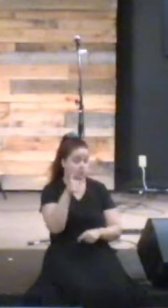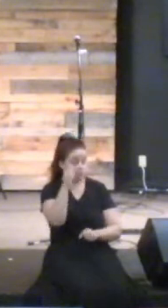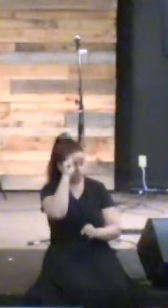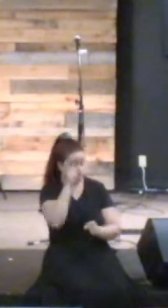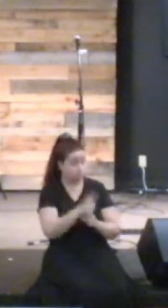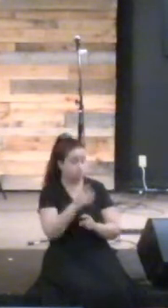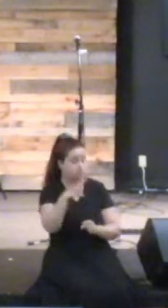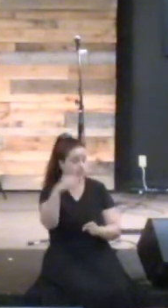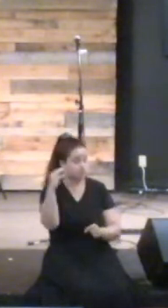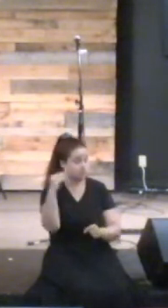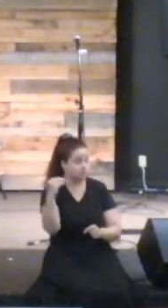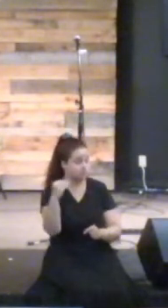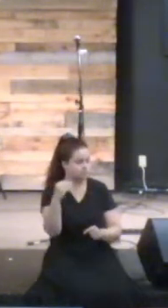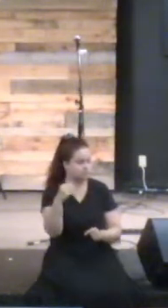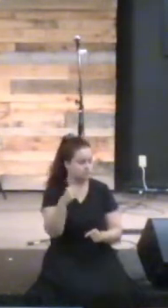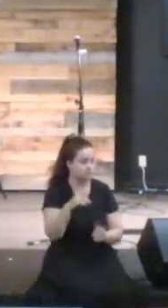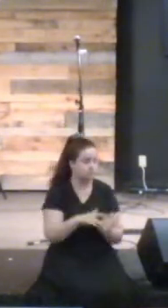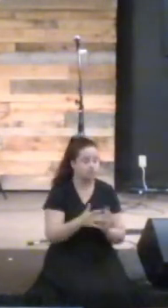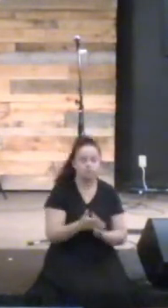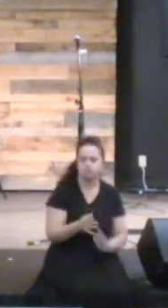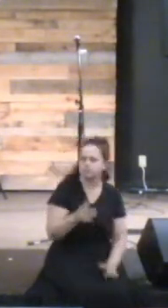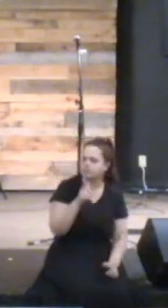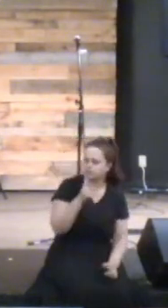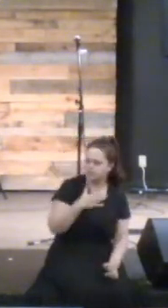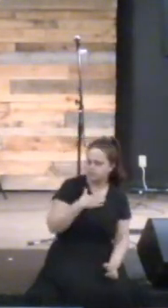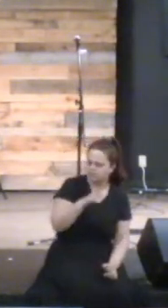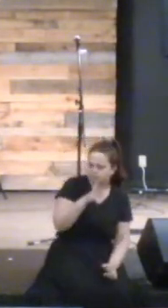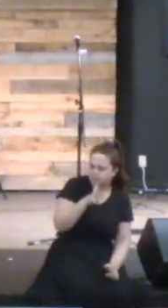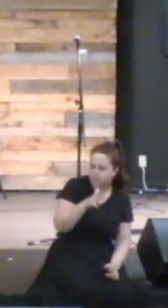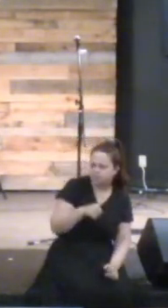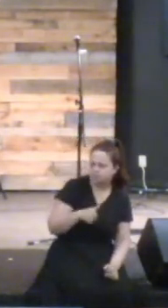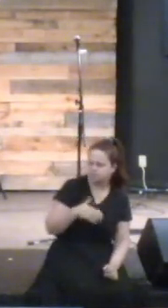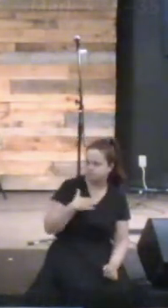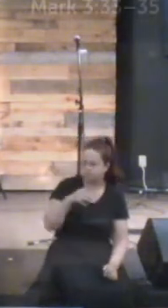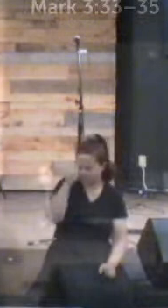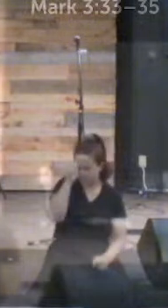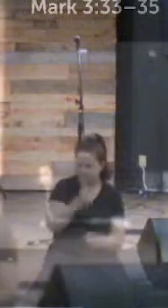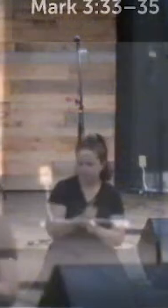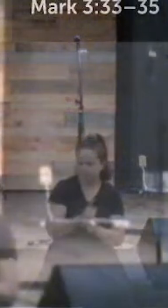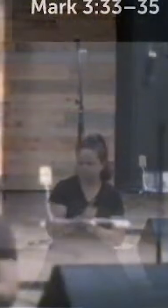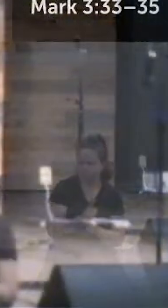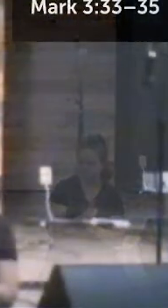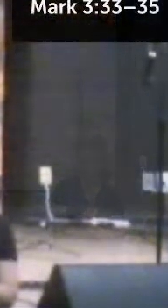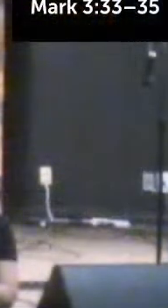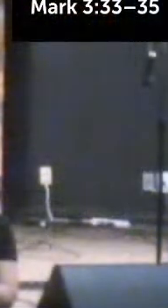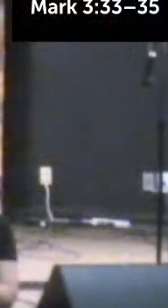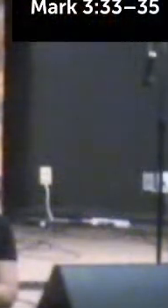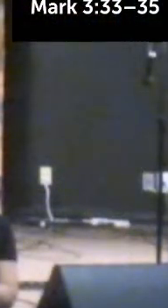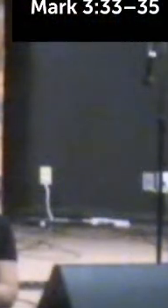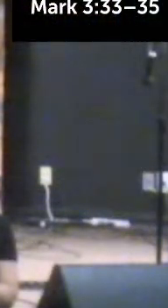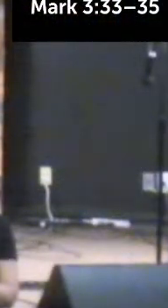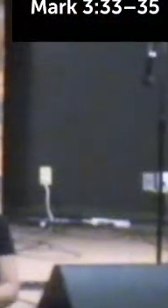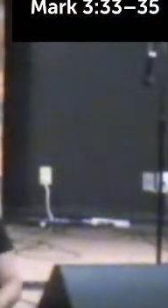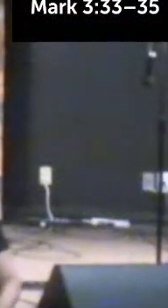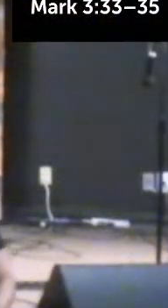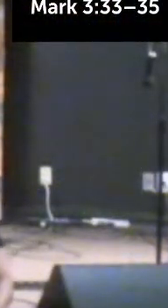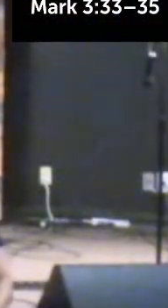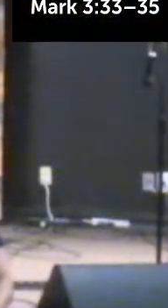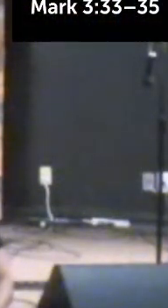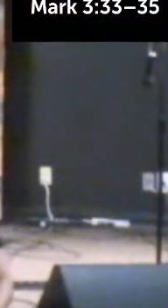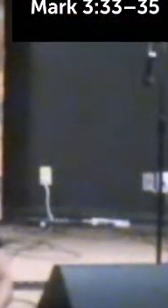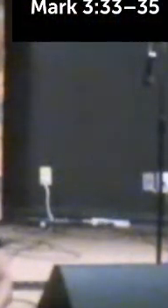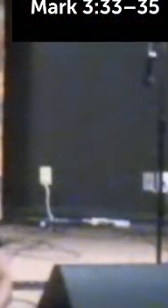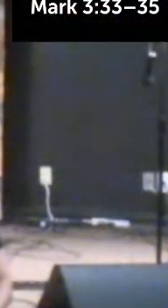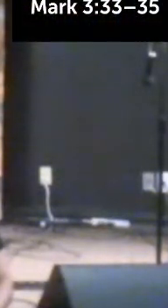my mother who are my brothers that he looked around to those around him and said look these are my mothers and brothers and anyone who does